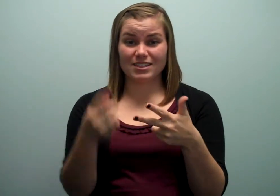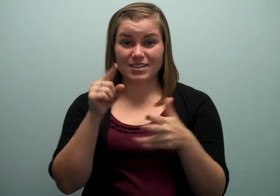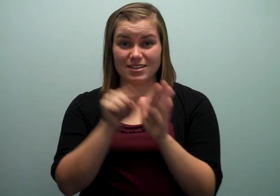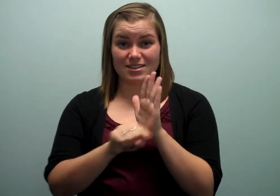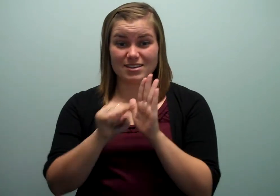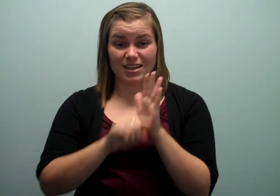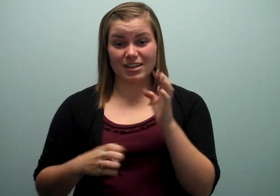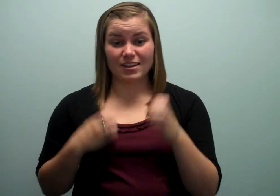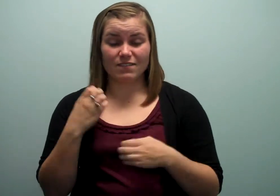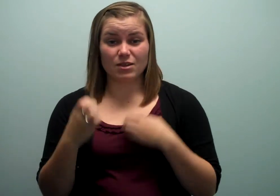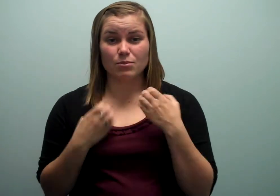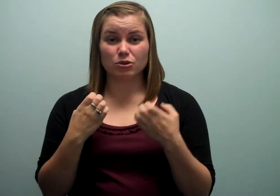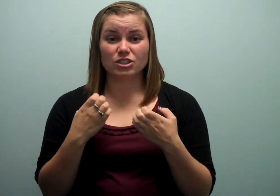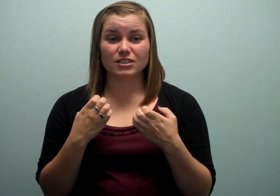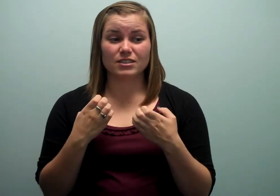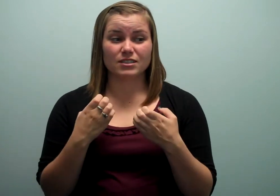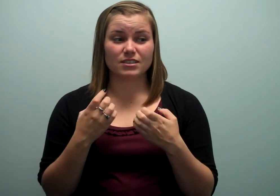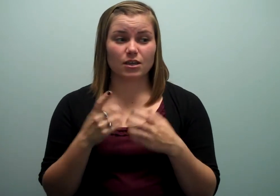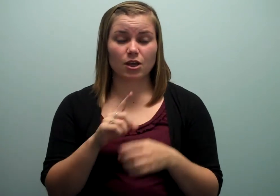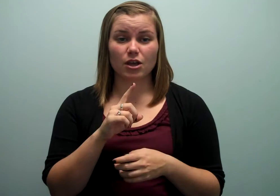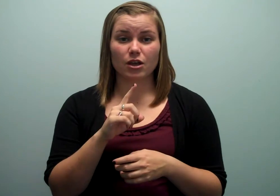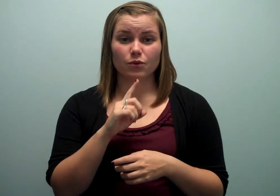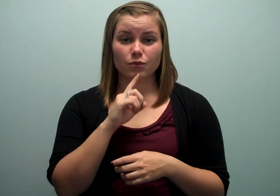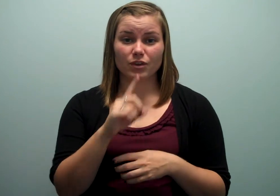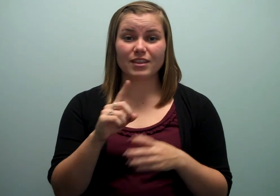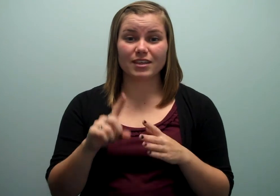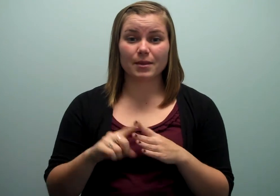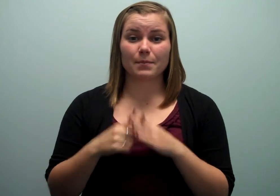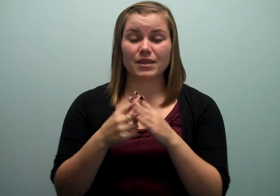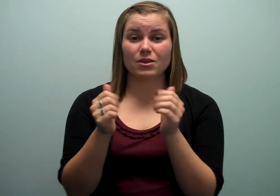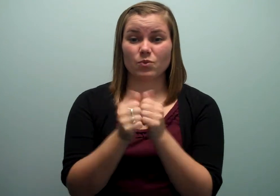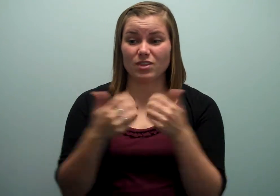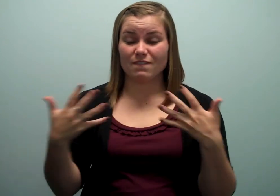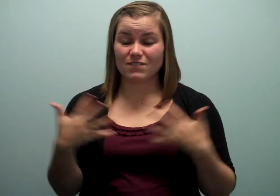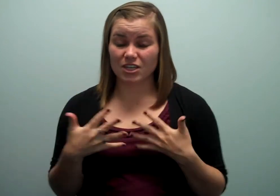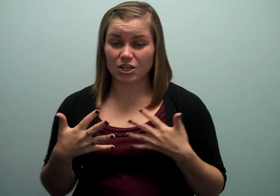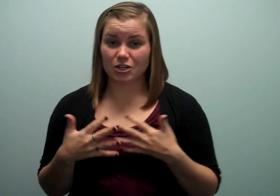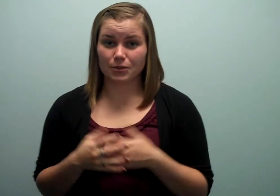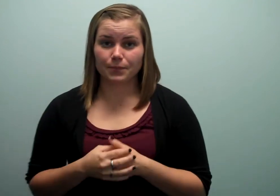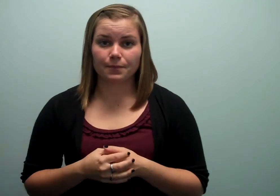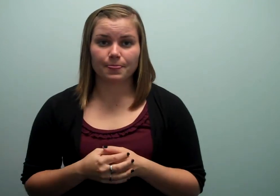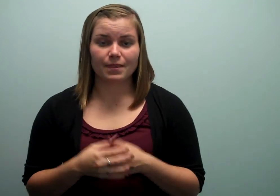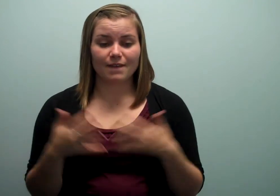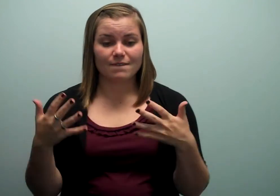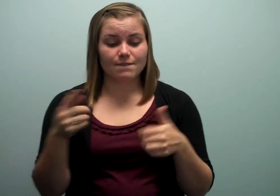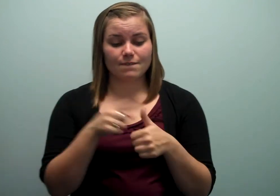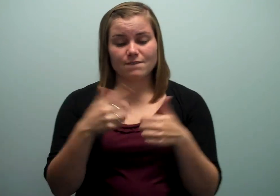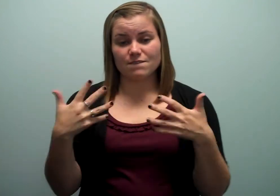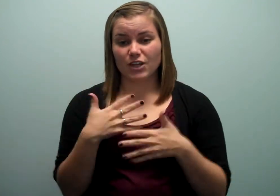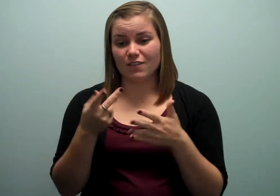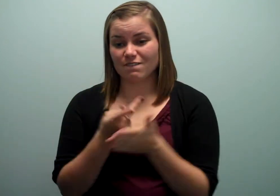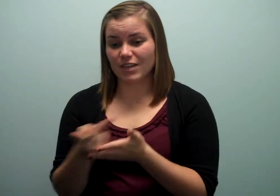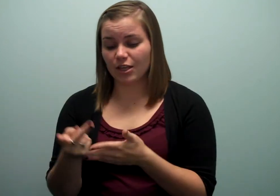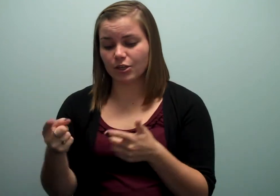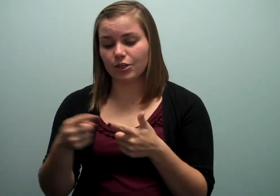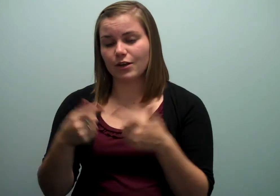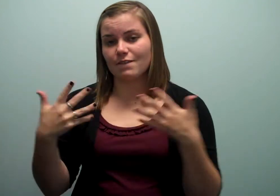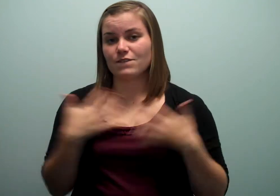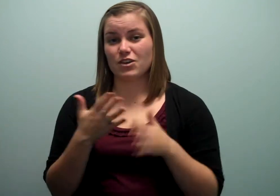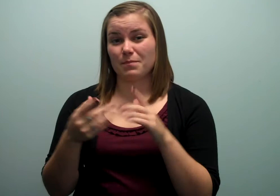we're experiencing are actually based in fear. Fear of failure, fear of being hurt, fear of